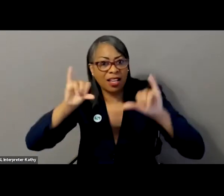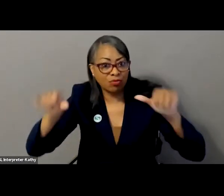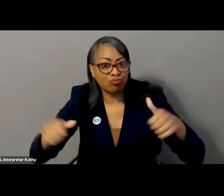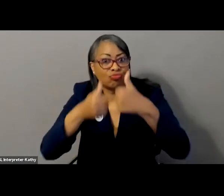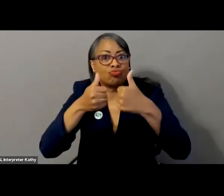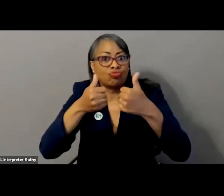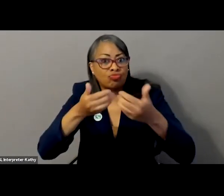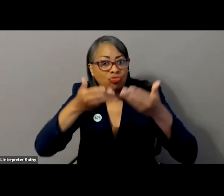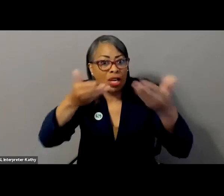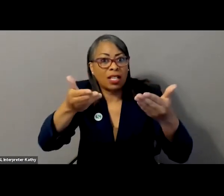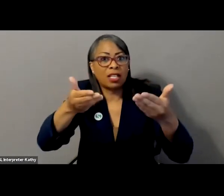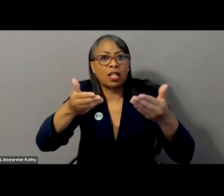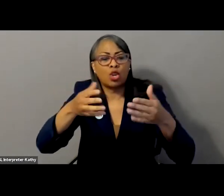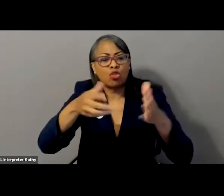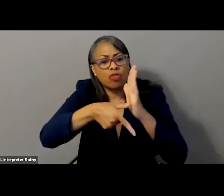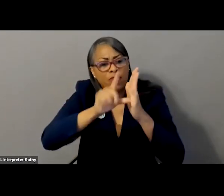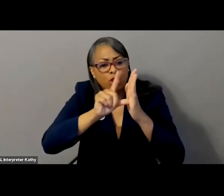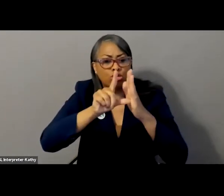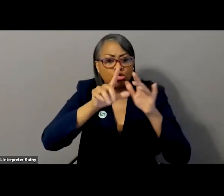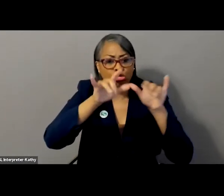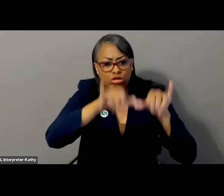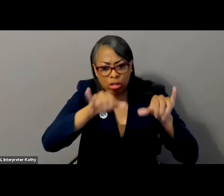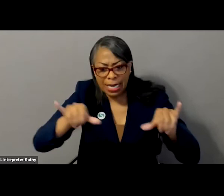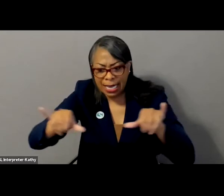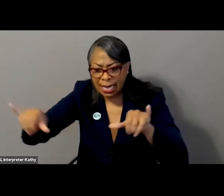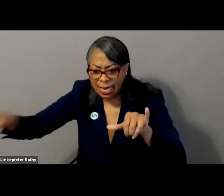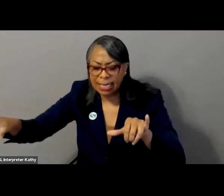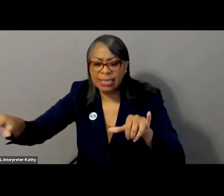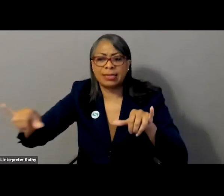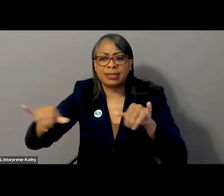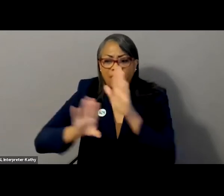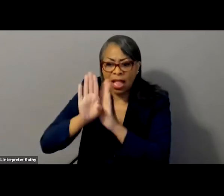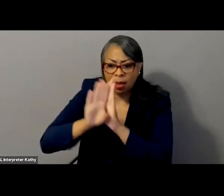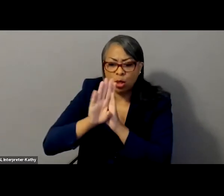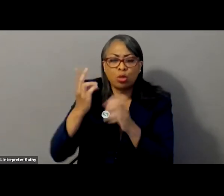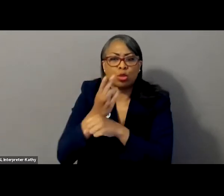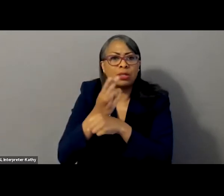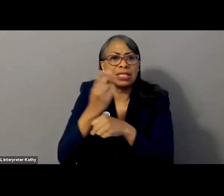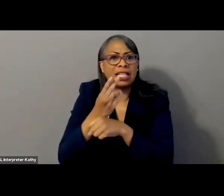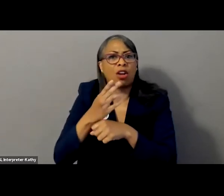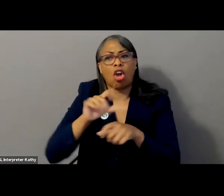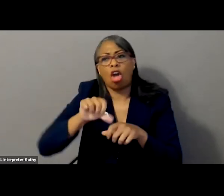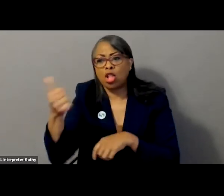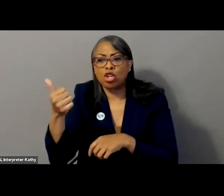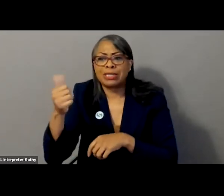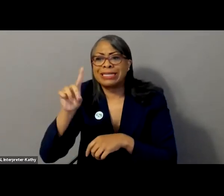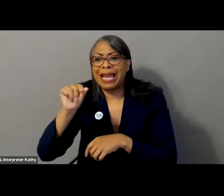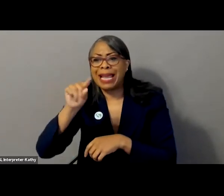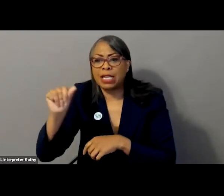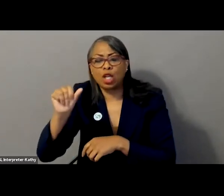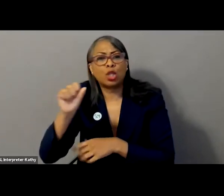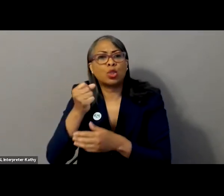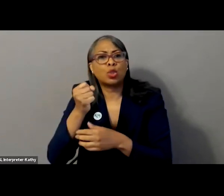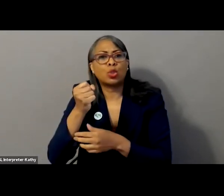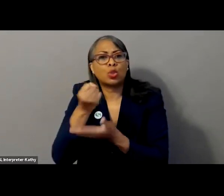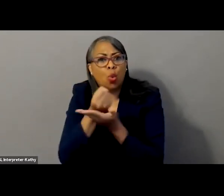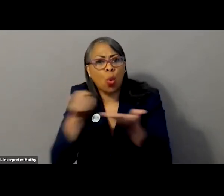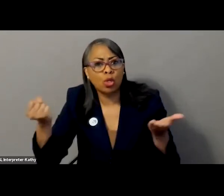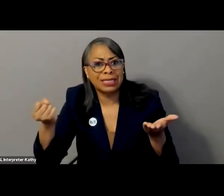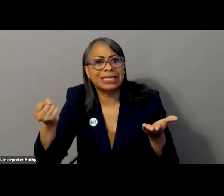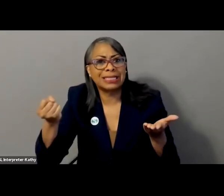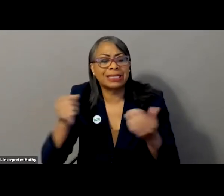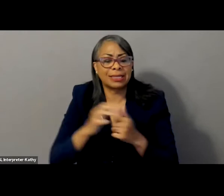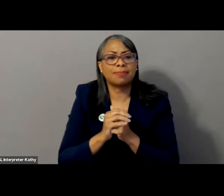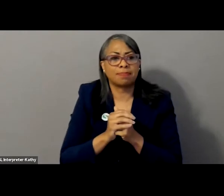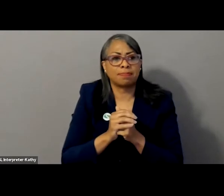to review trends and developments in using alternative data sources, alternative to the ones that NCES was currently using, I